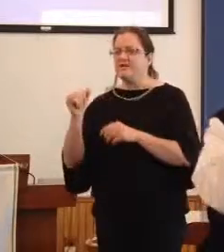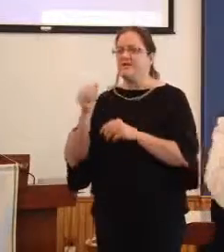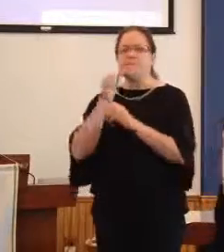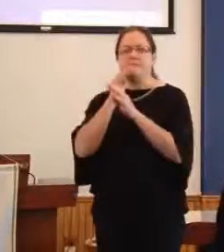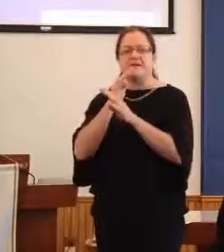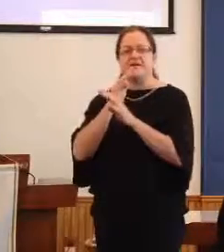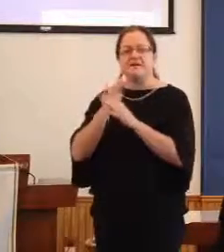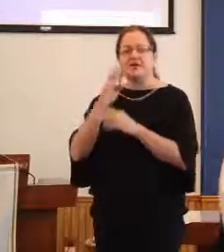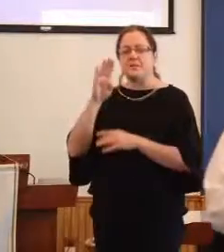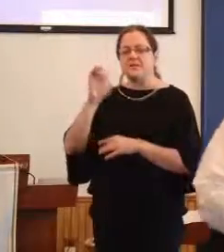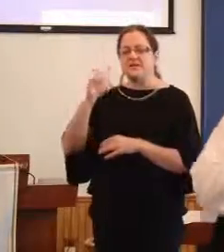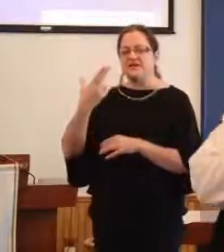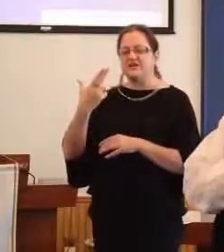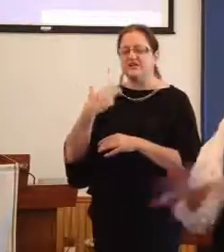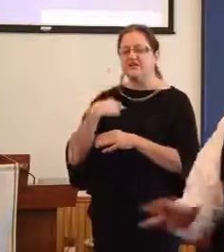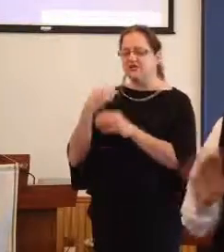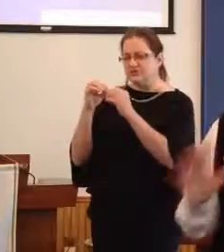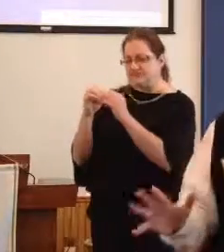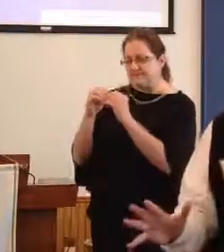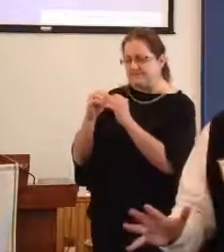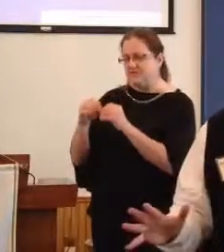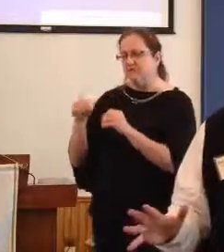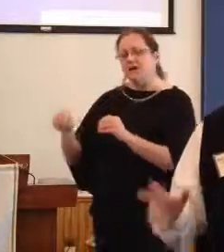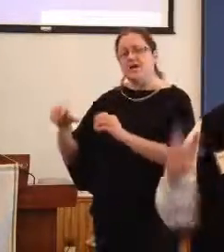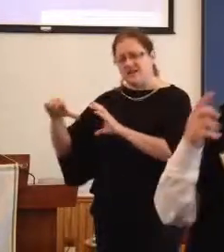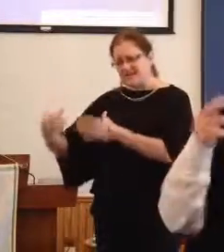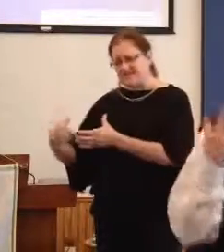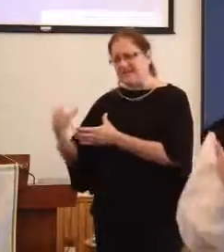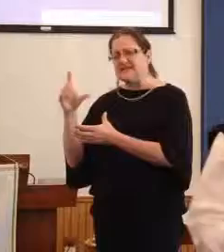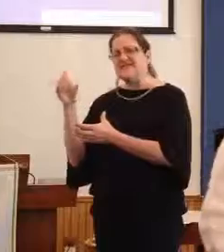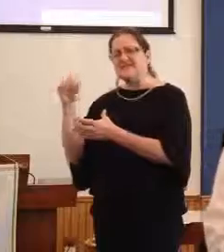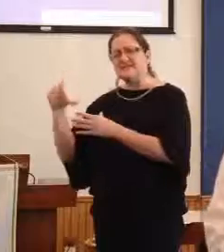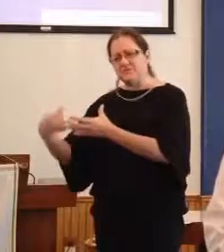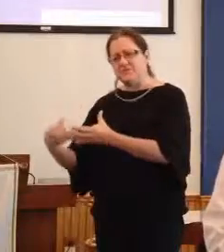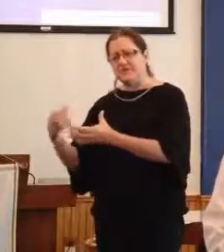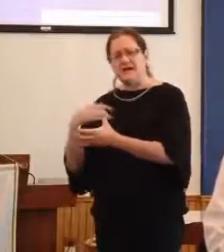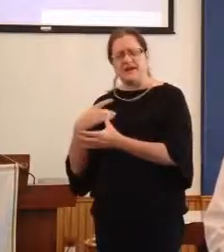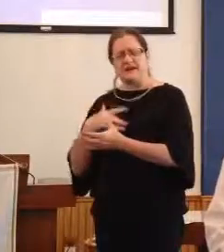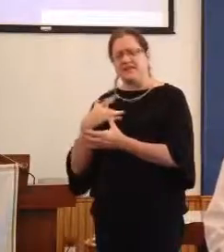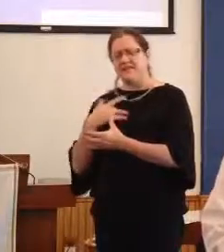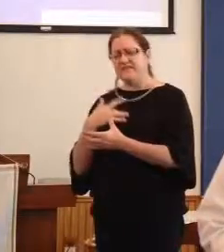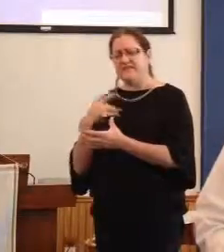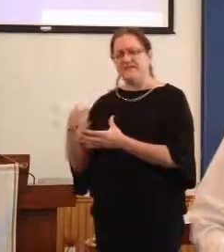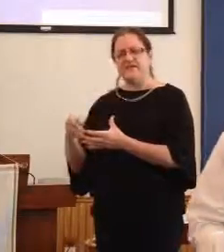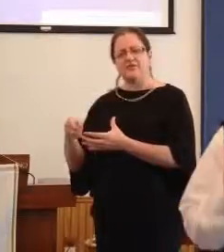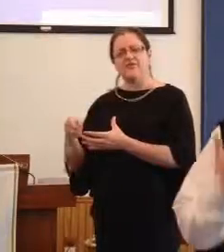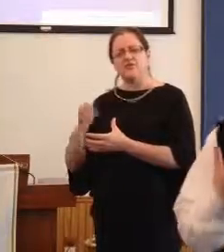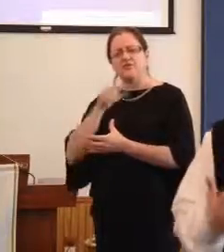The disciples must have been profoundly